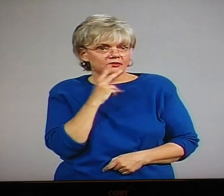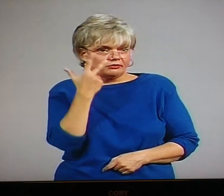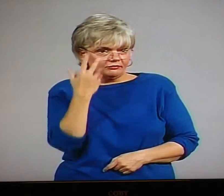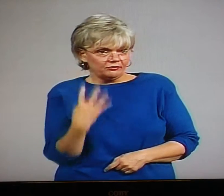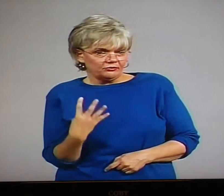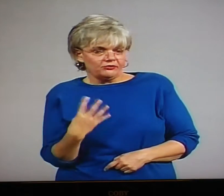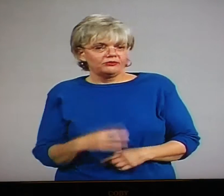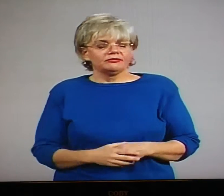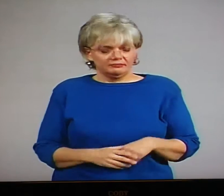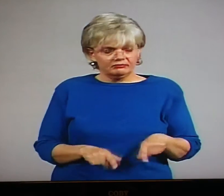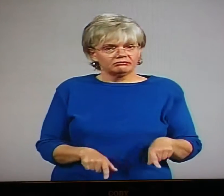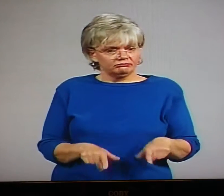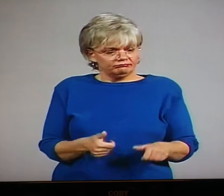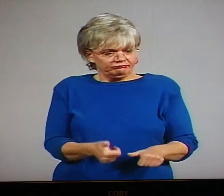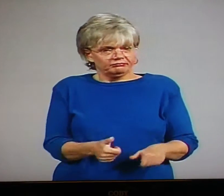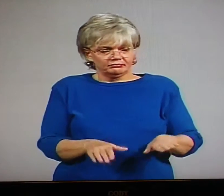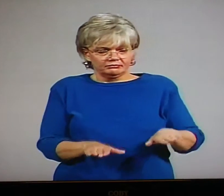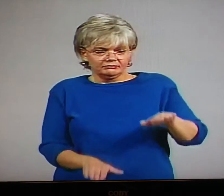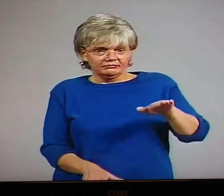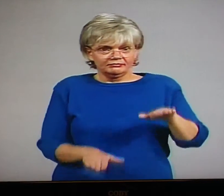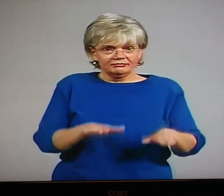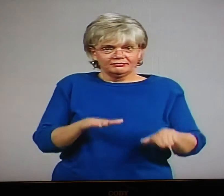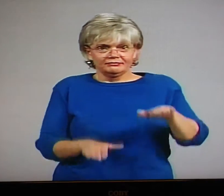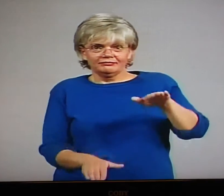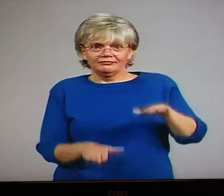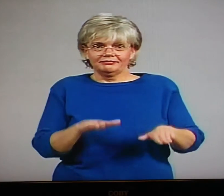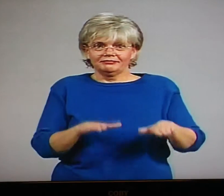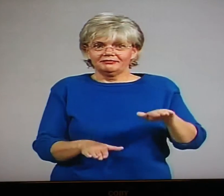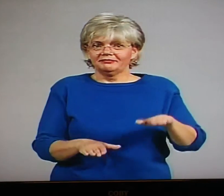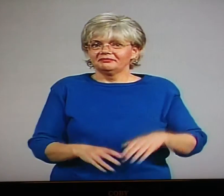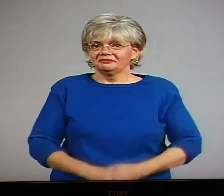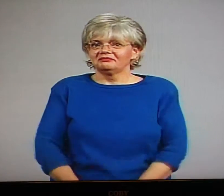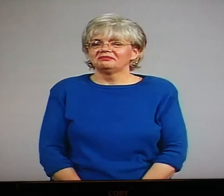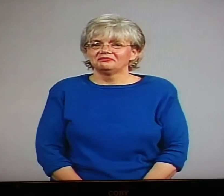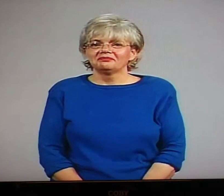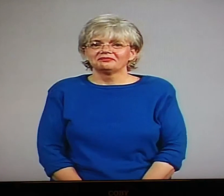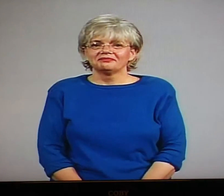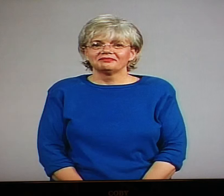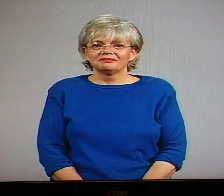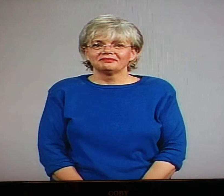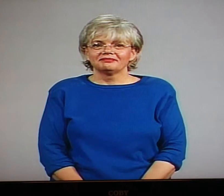3/4 of the way full. And that's how it works.